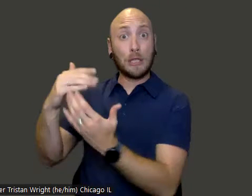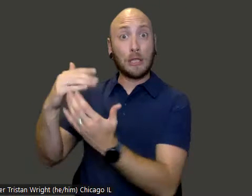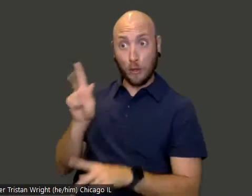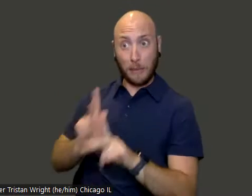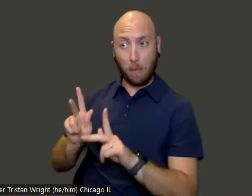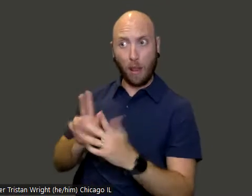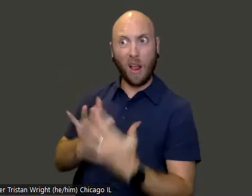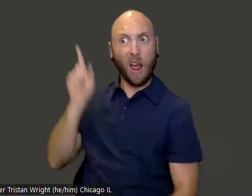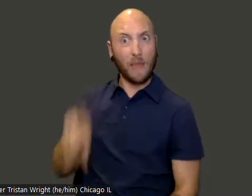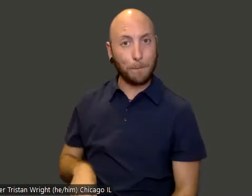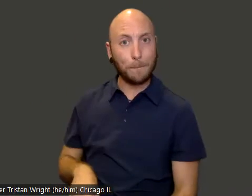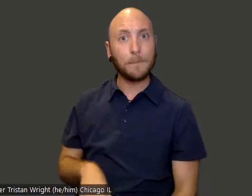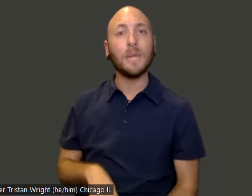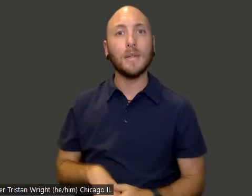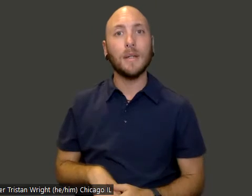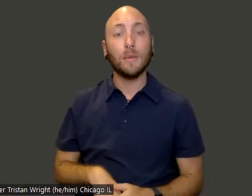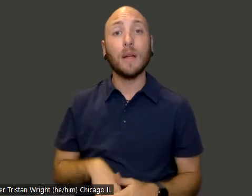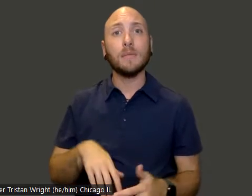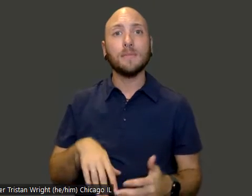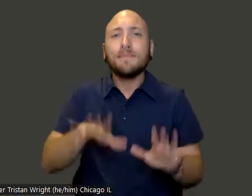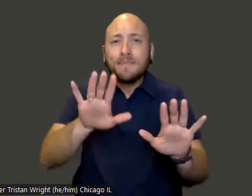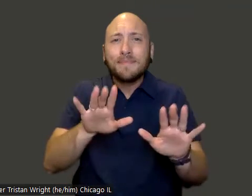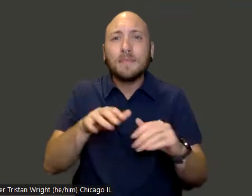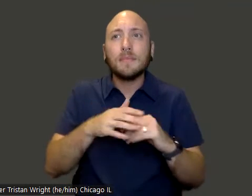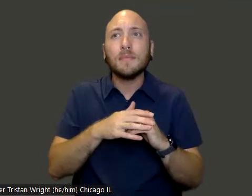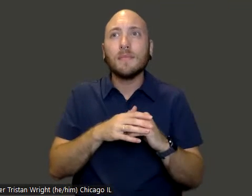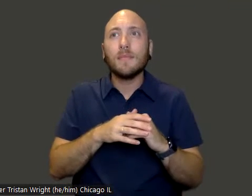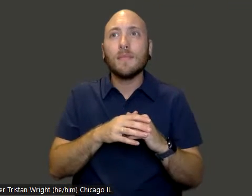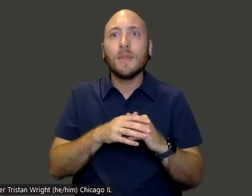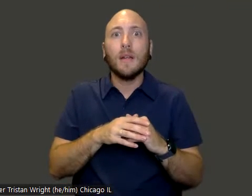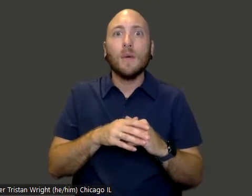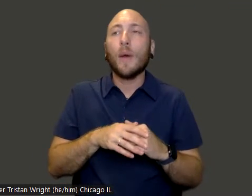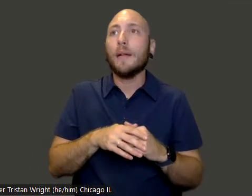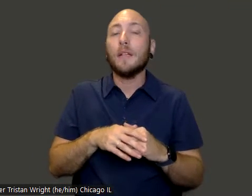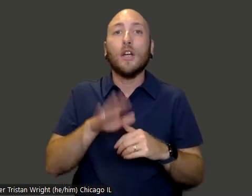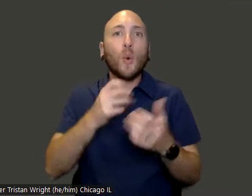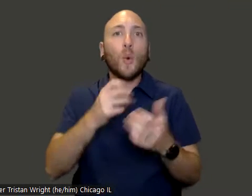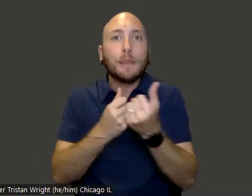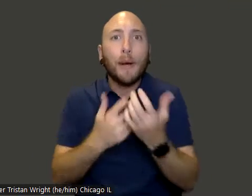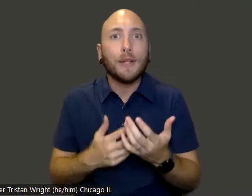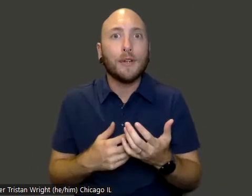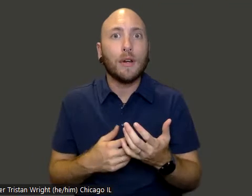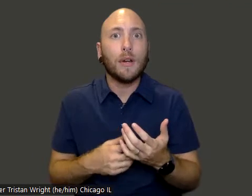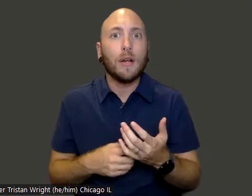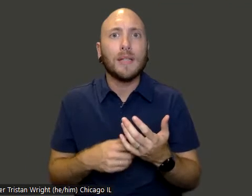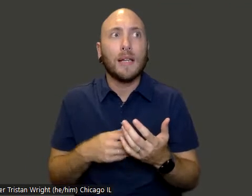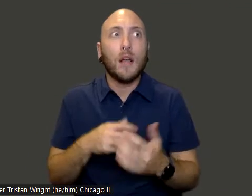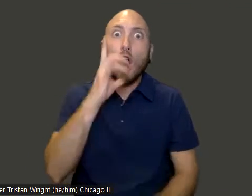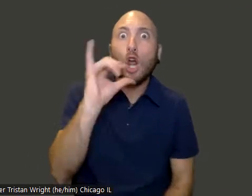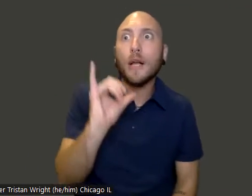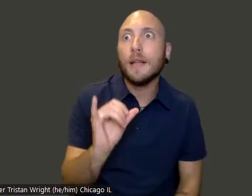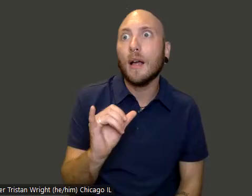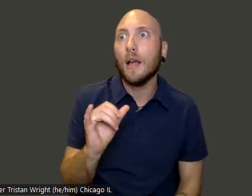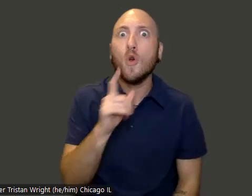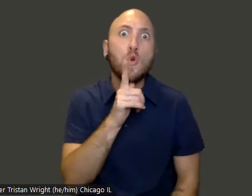if you haven't worked a set of steps, just find a sponsor. You don't have to worry about having a red sponsor or a blue sponsor or a green sponsor or a polka dotted sponsor. Just get